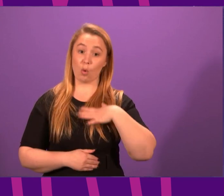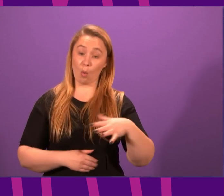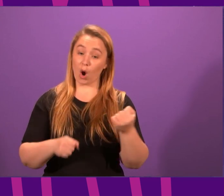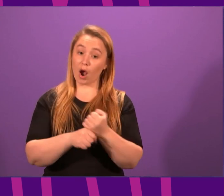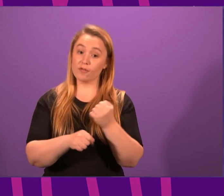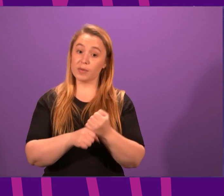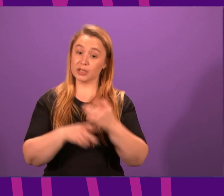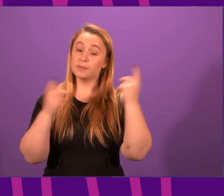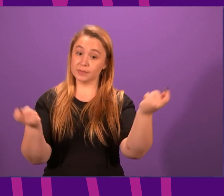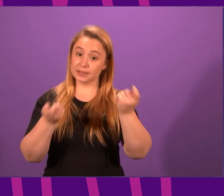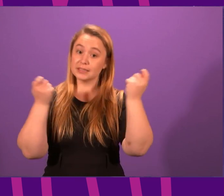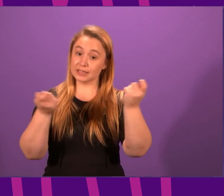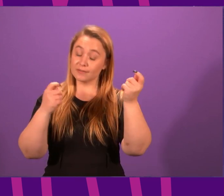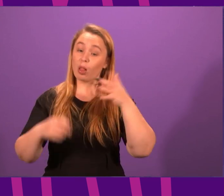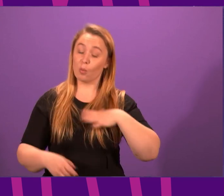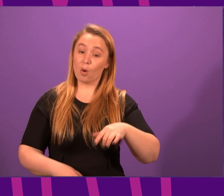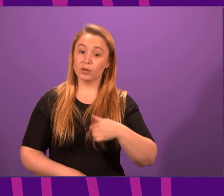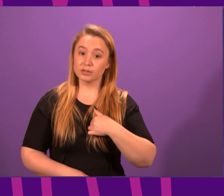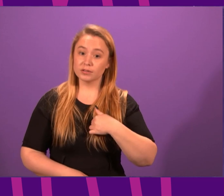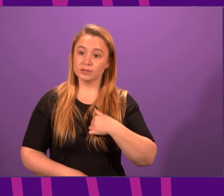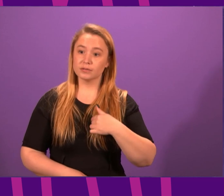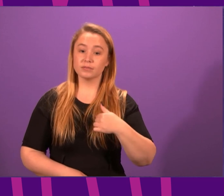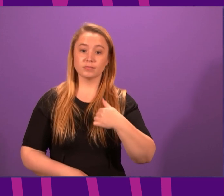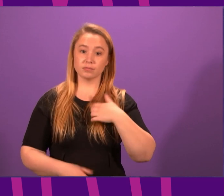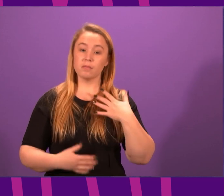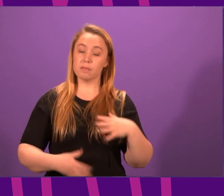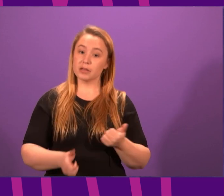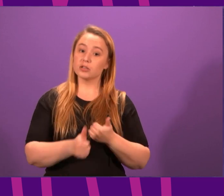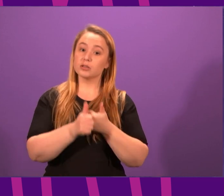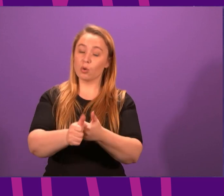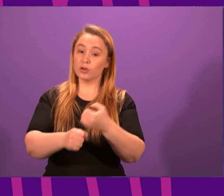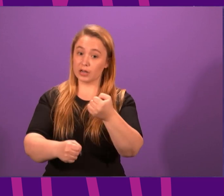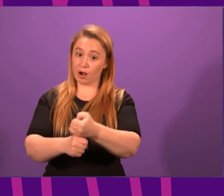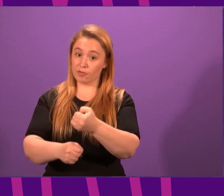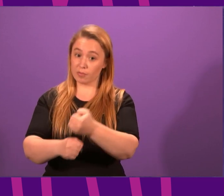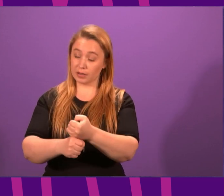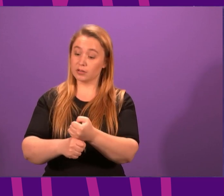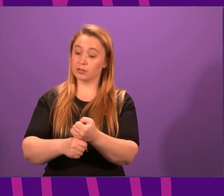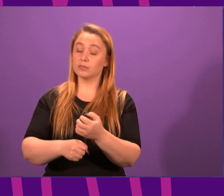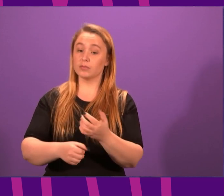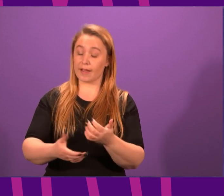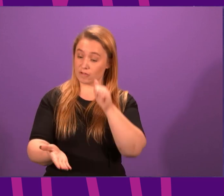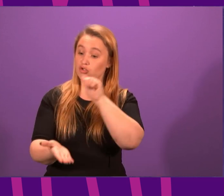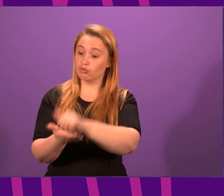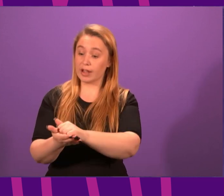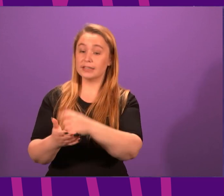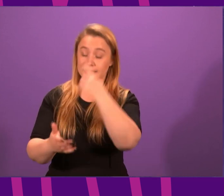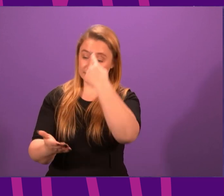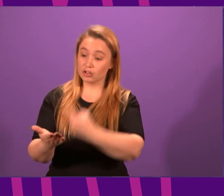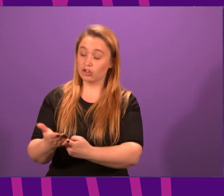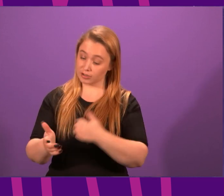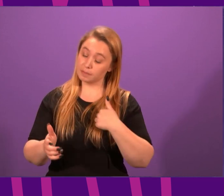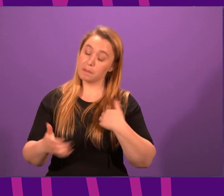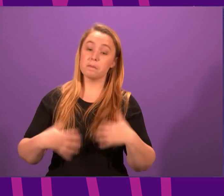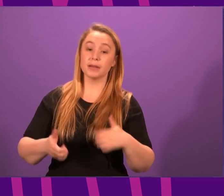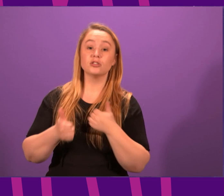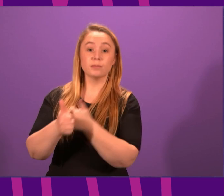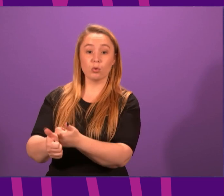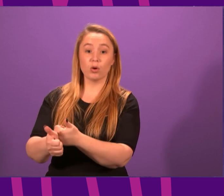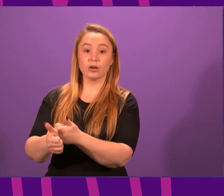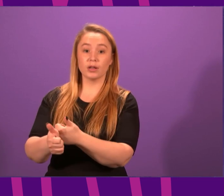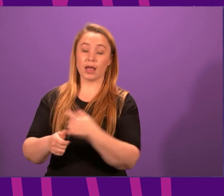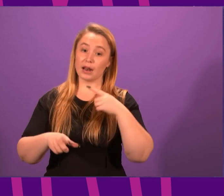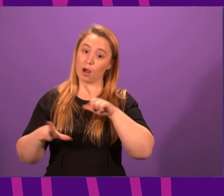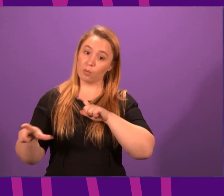succeed. I will, and I have supported when I think the government has got it right, and I have and I will continue